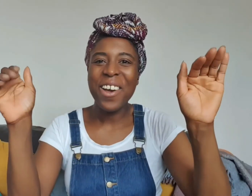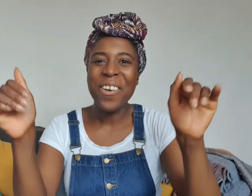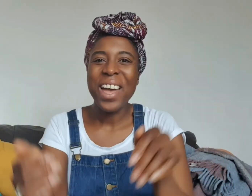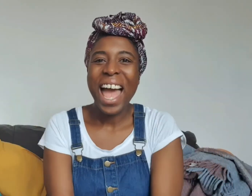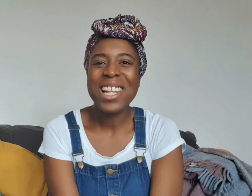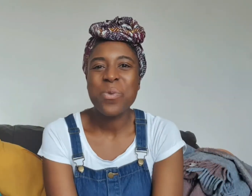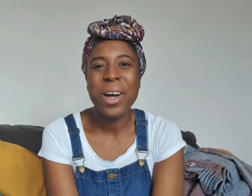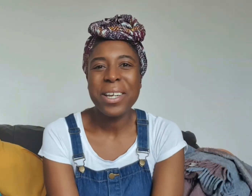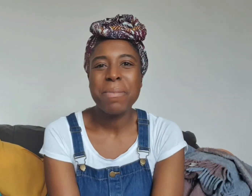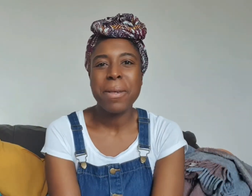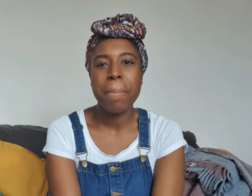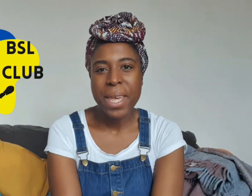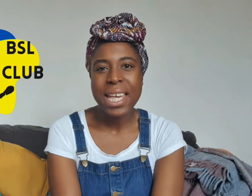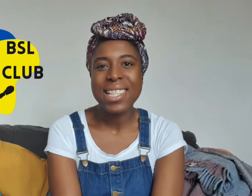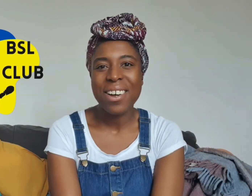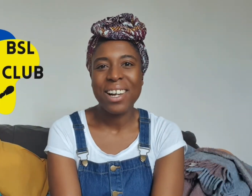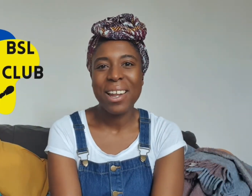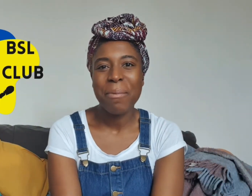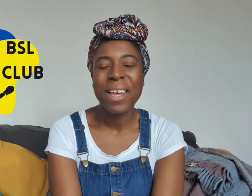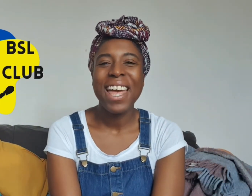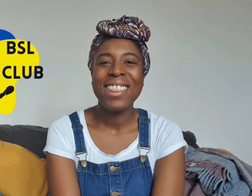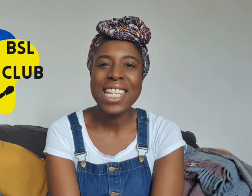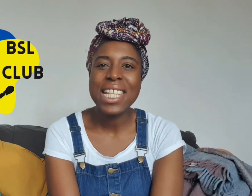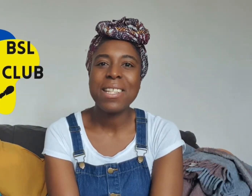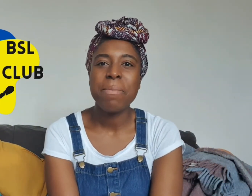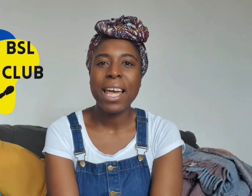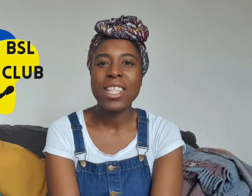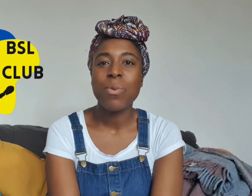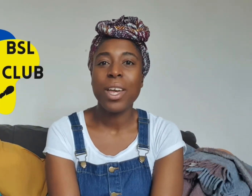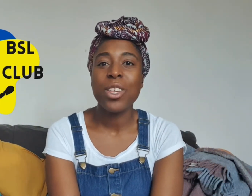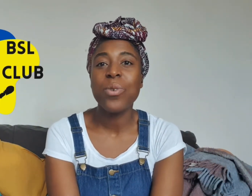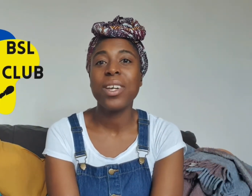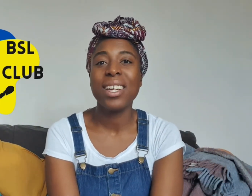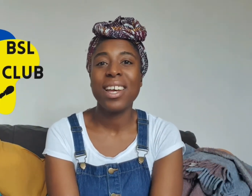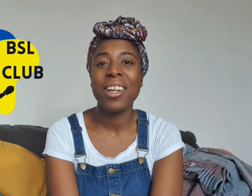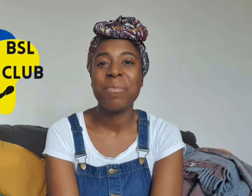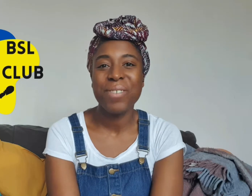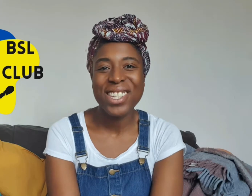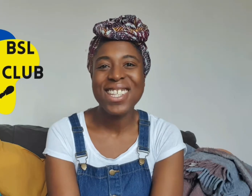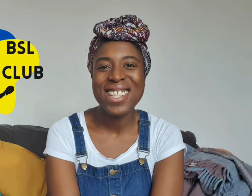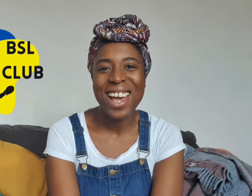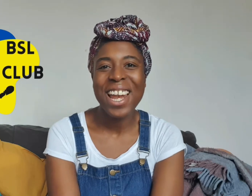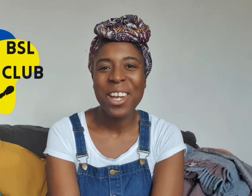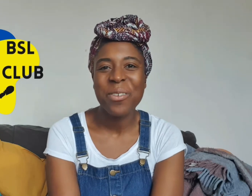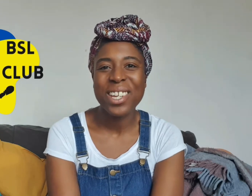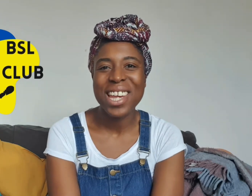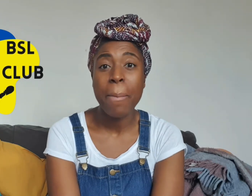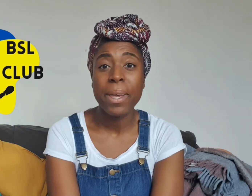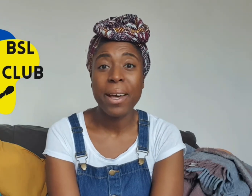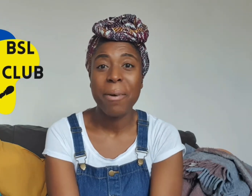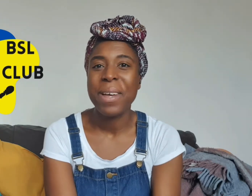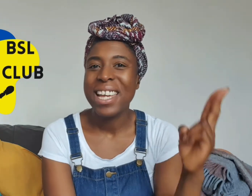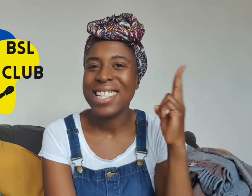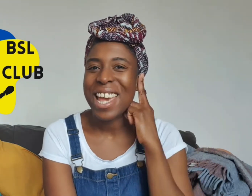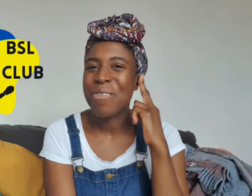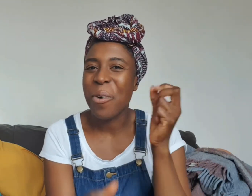Hello and welcome to BSL Club. This is the place where you can learn British Sign Language and become deaf